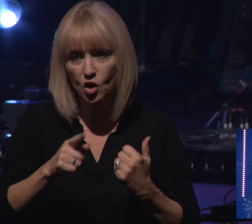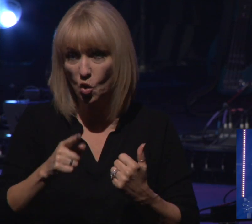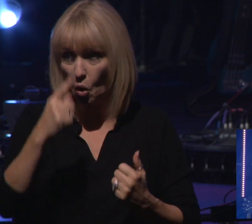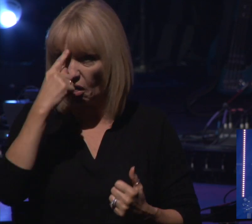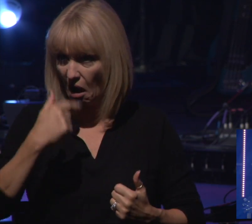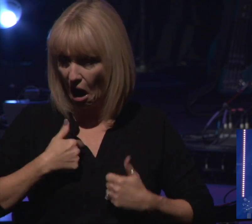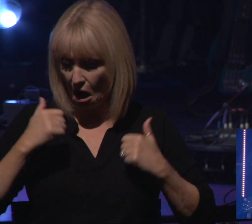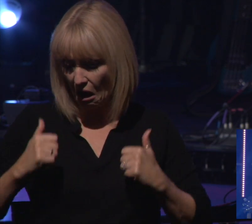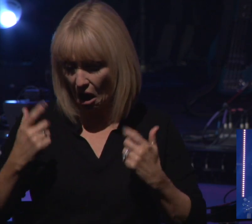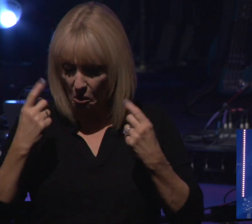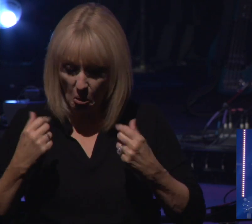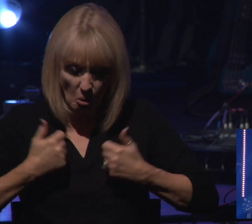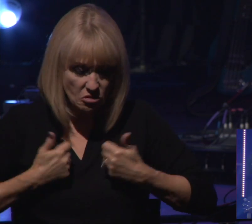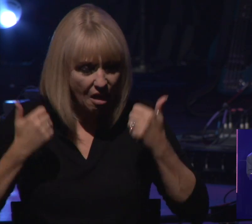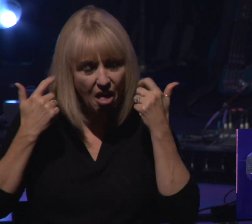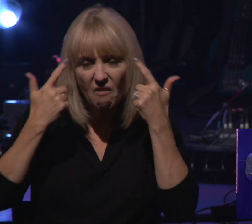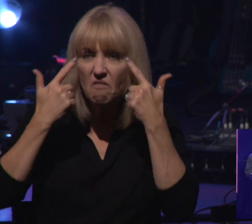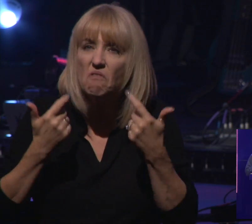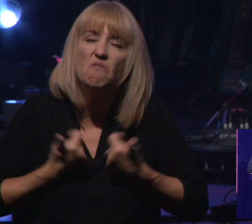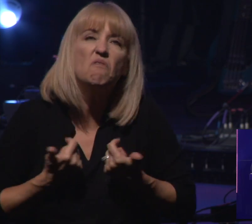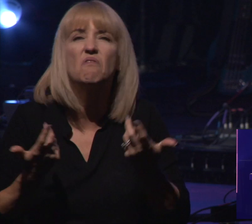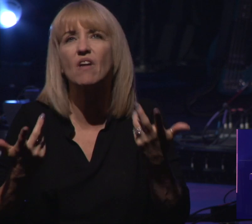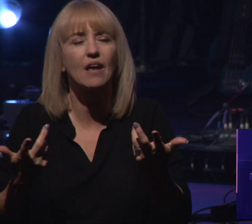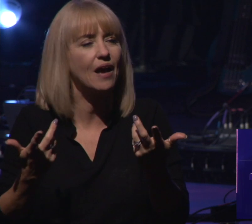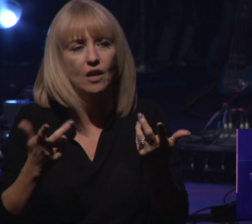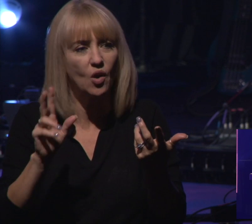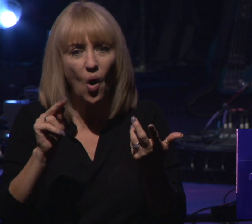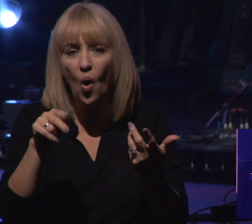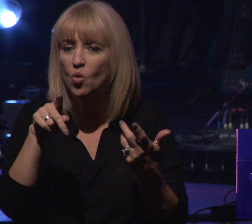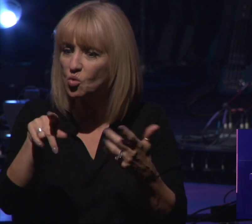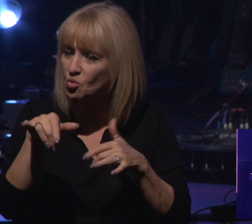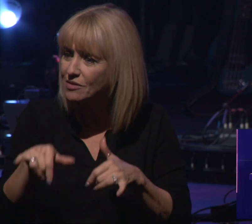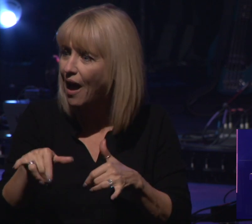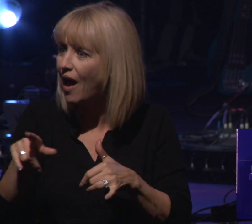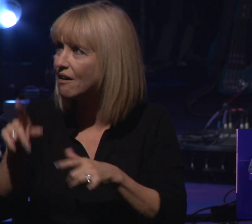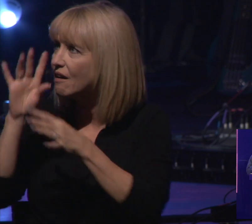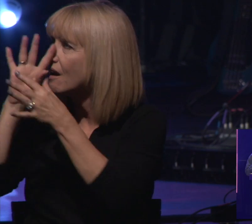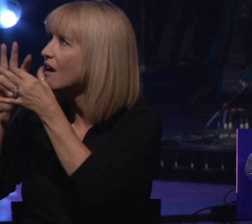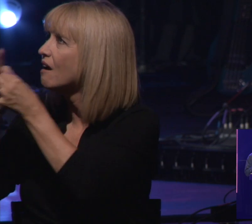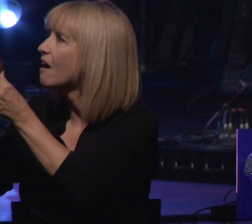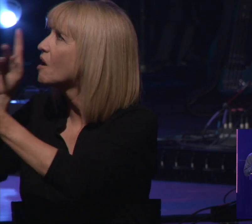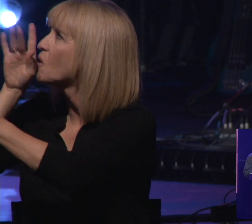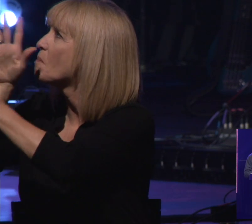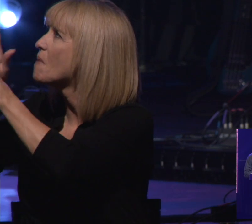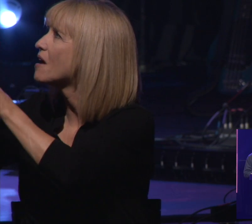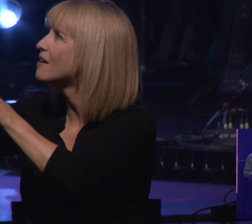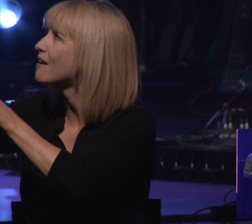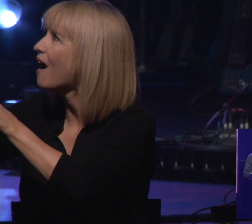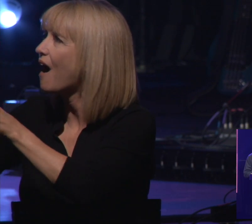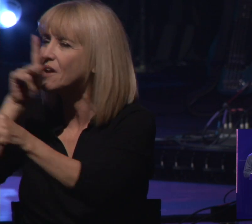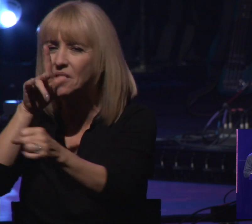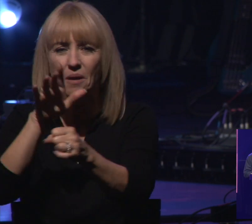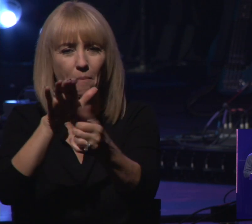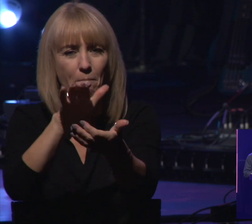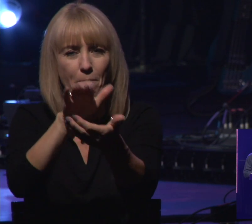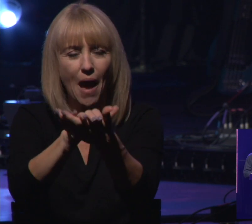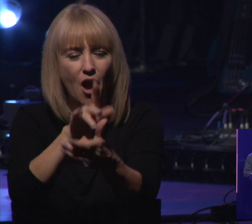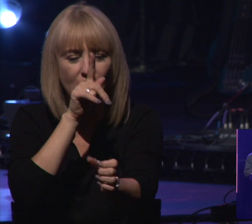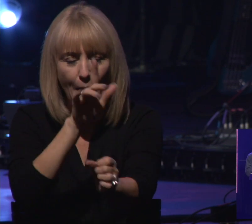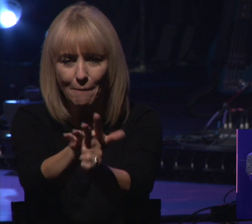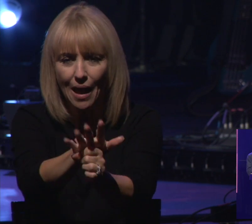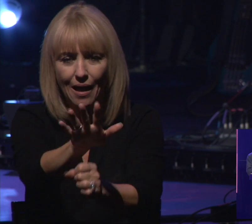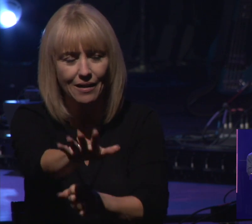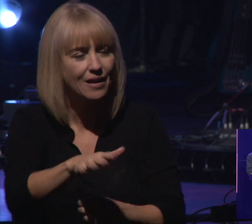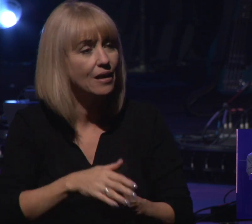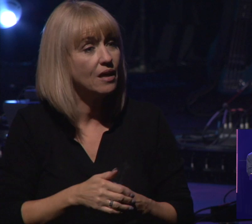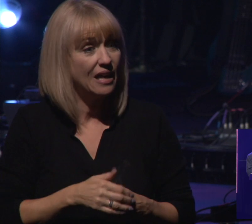off on your own doing whatever you want to, but now you're solid. You're going to build upon it. You're going to stay where you're going to be. You are dependent upon. And